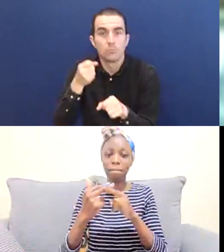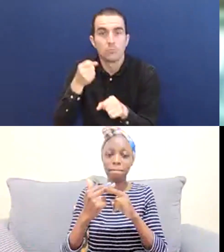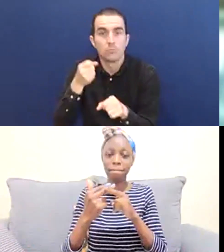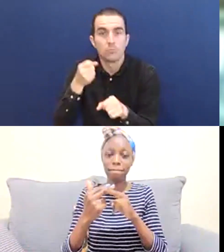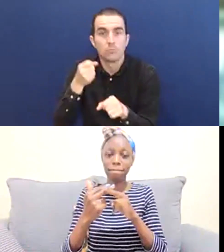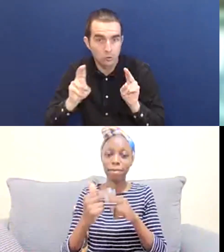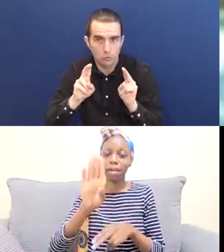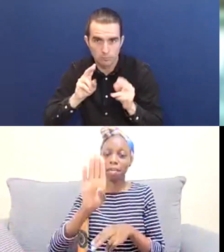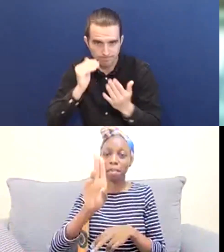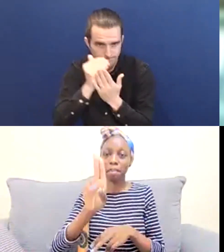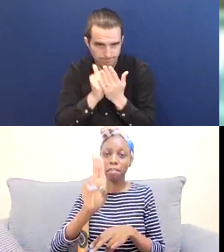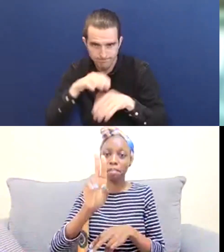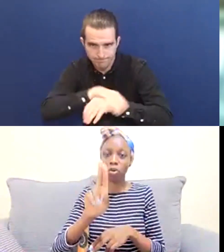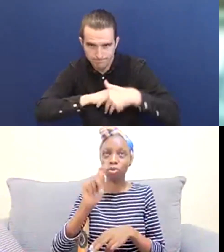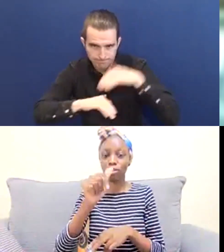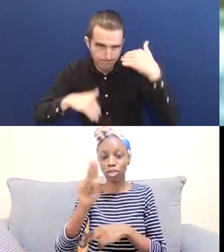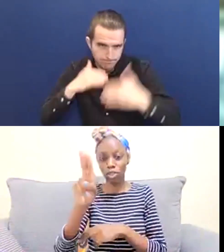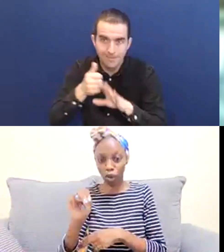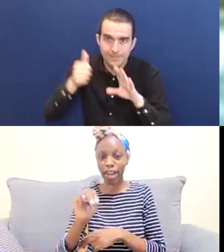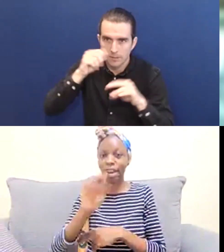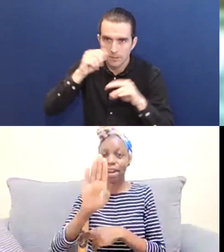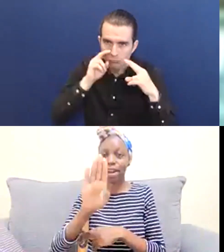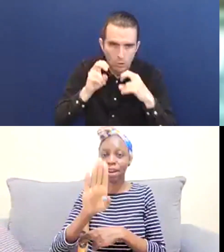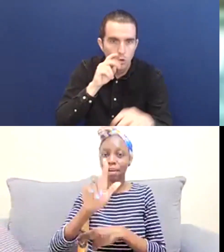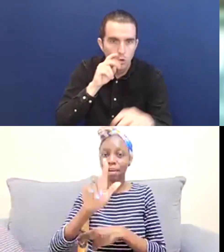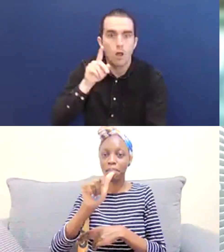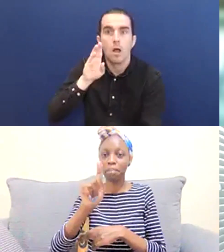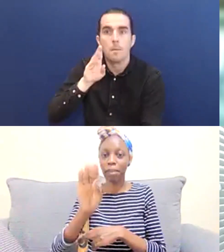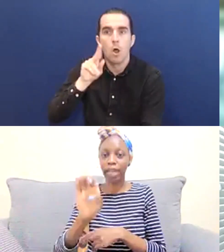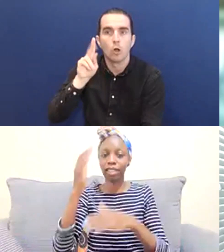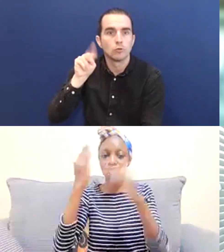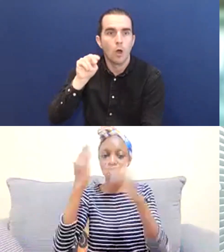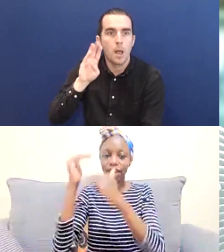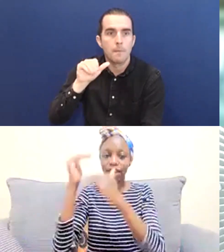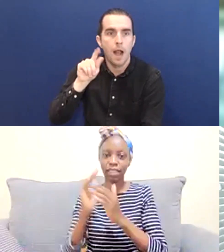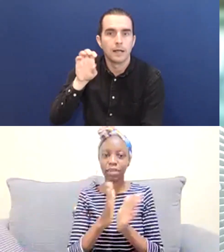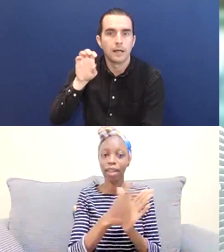other things. And over to you, Dipti.